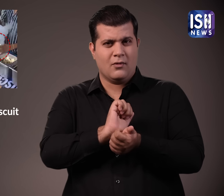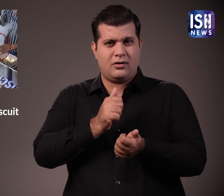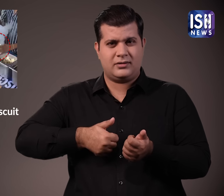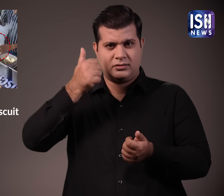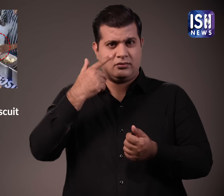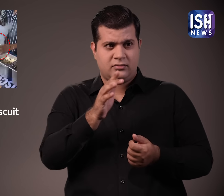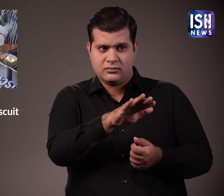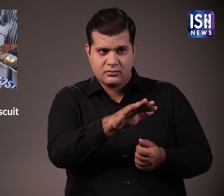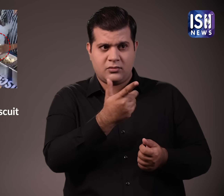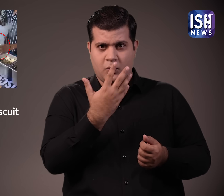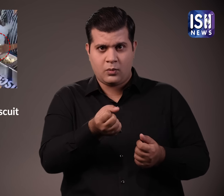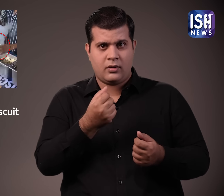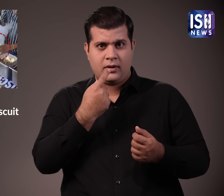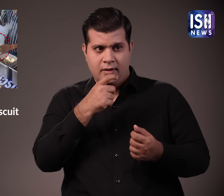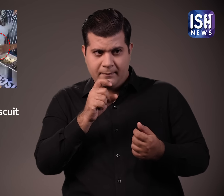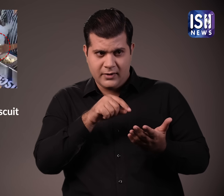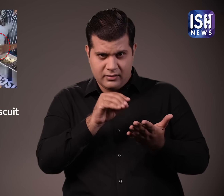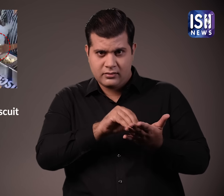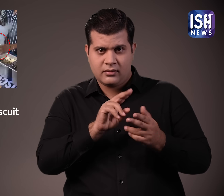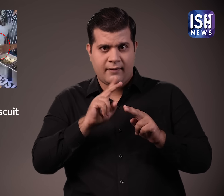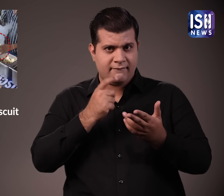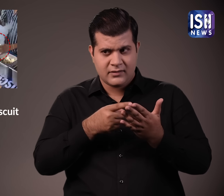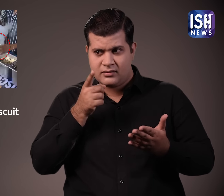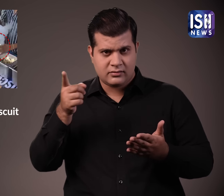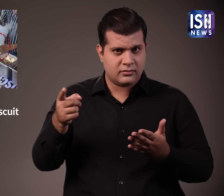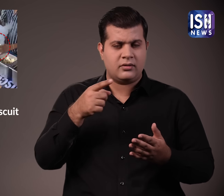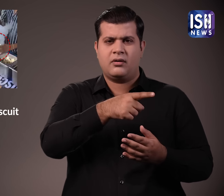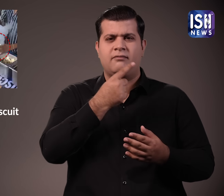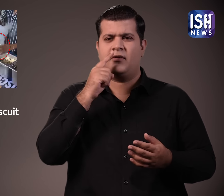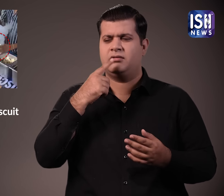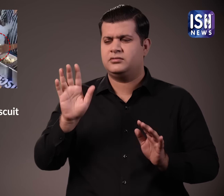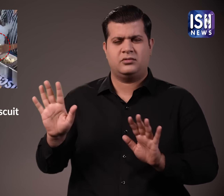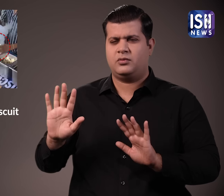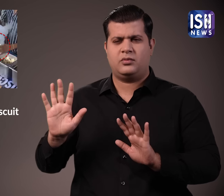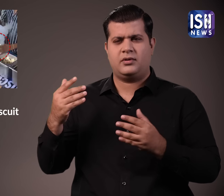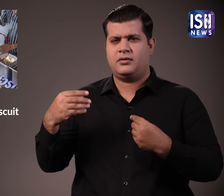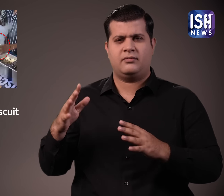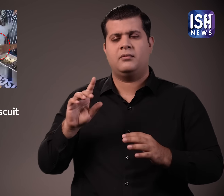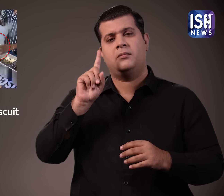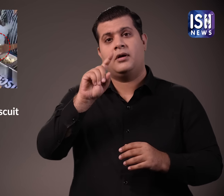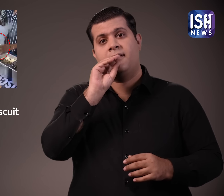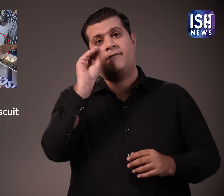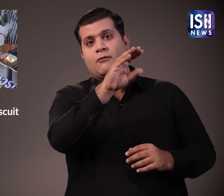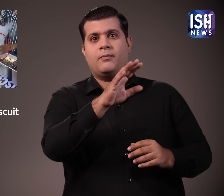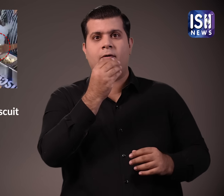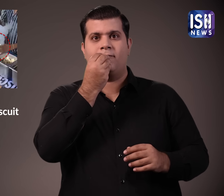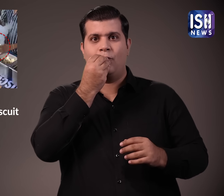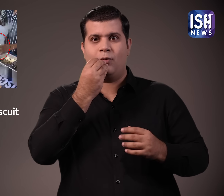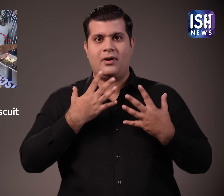Davangere police superintendent confirmed that the child's parent did not wish to register a complaint. However, the police